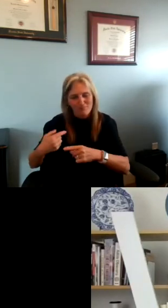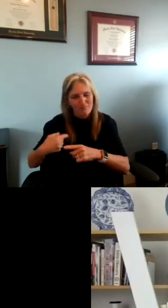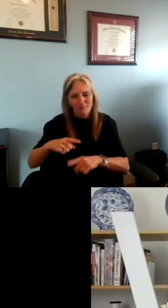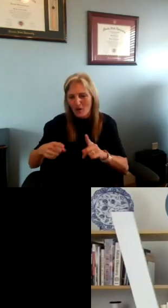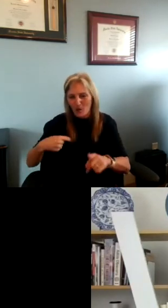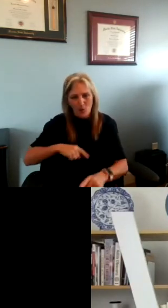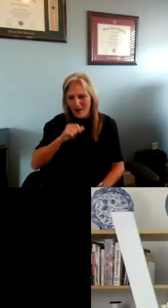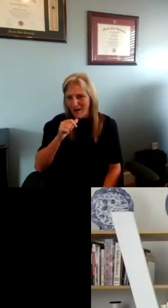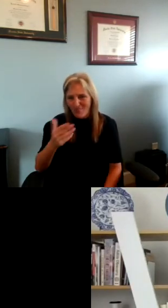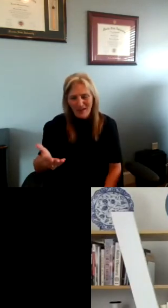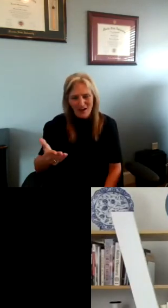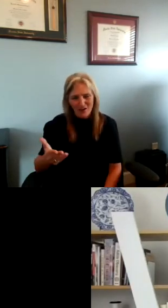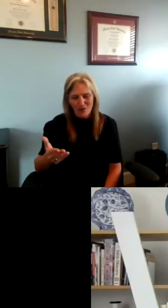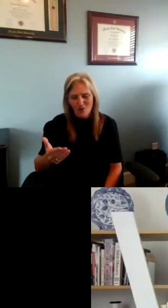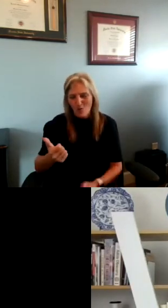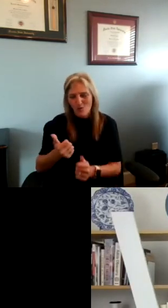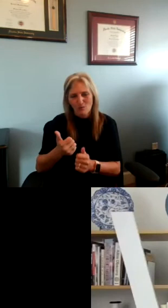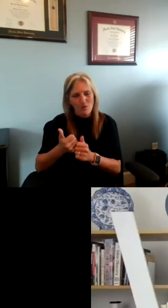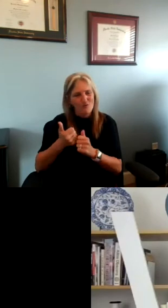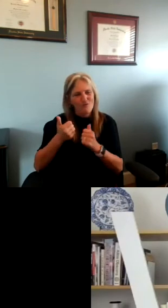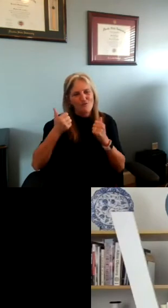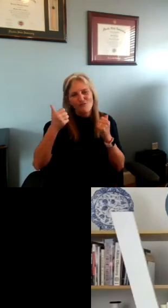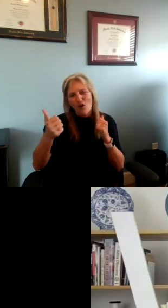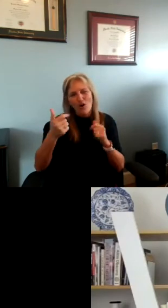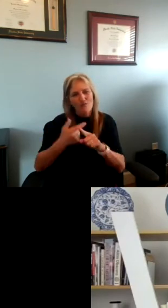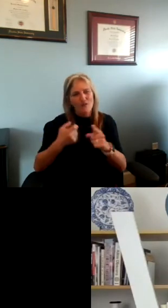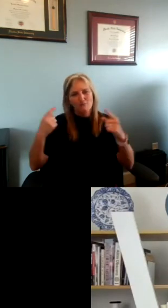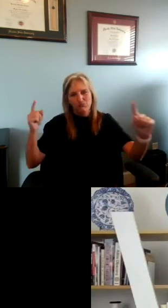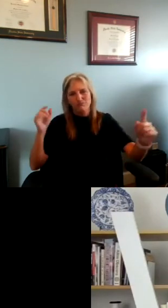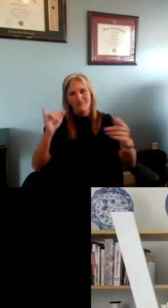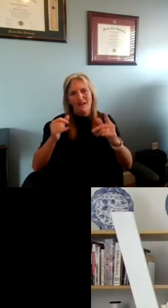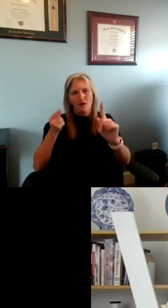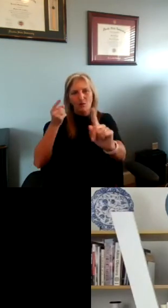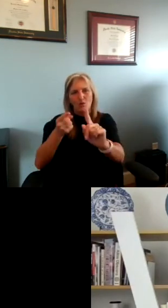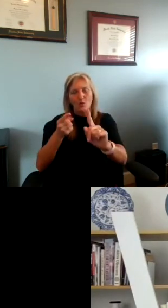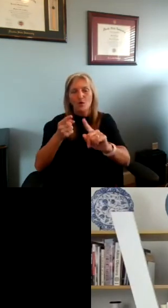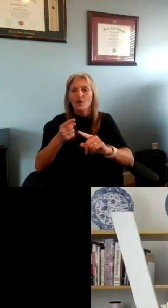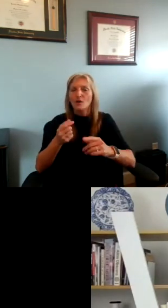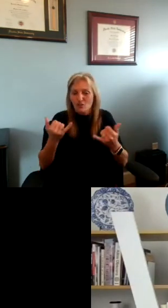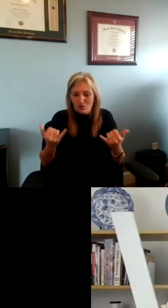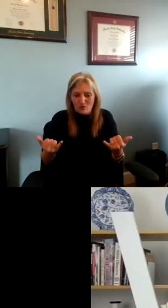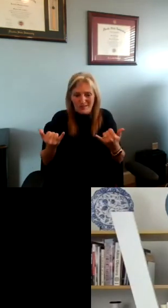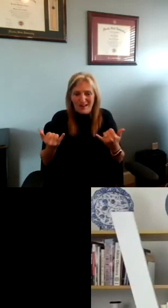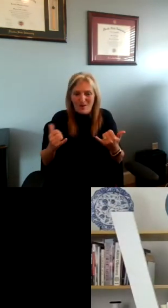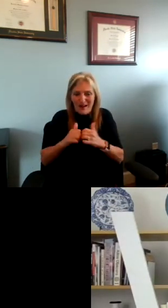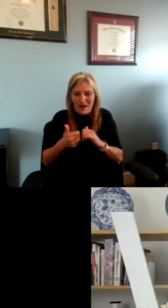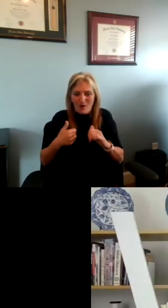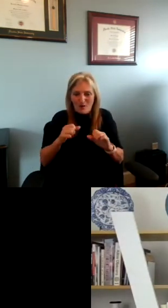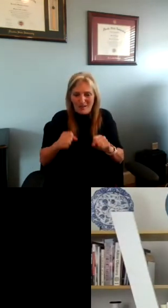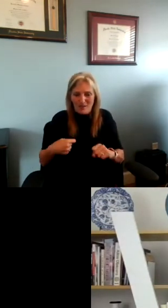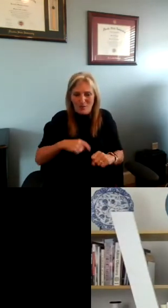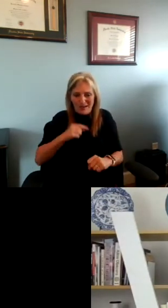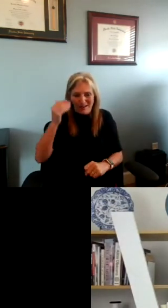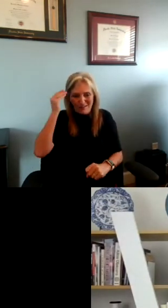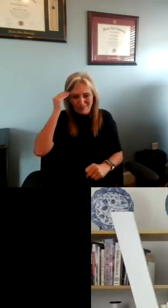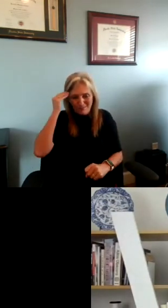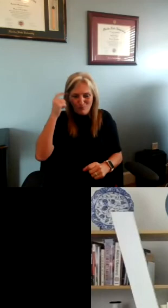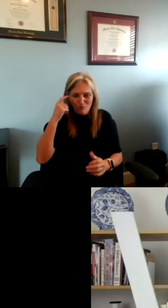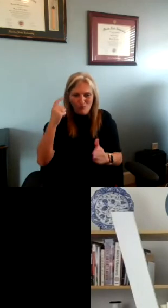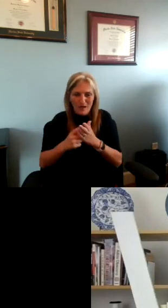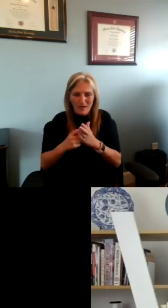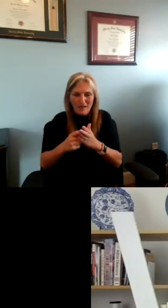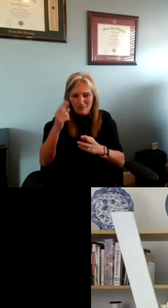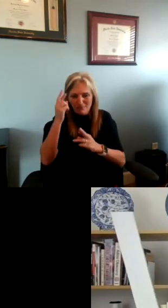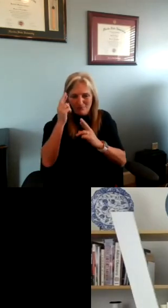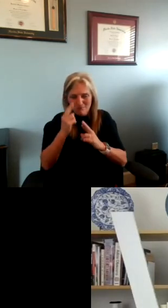there. So right now, today, how do we acknowledge human dignity? Bryan Stevenson talks a lot about